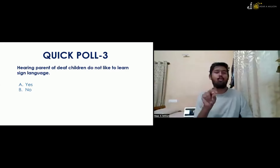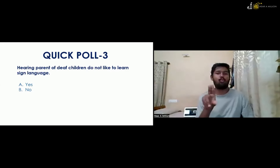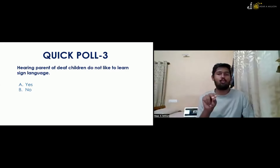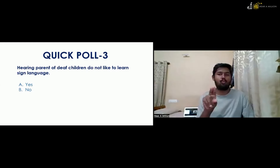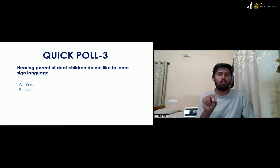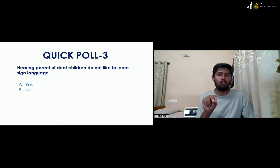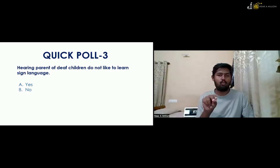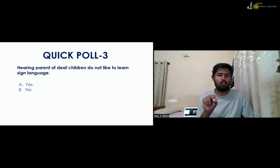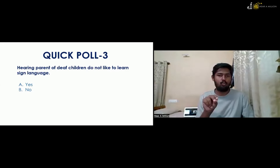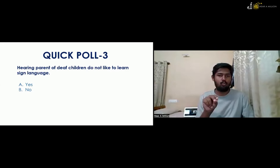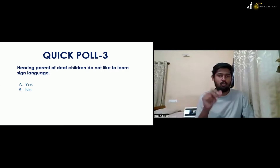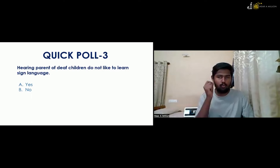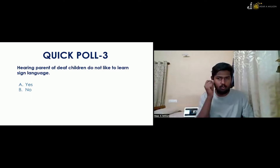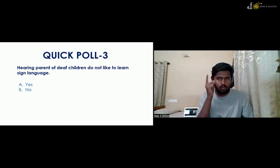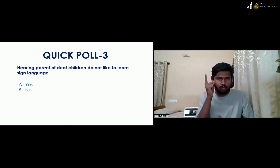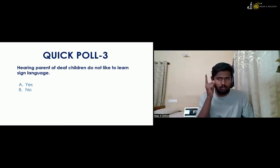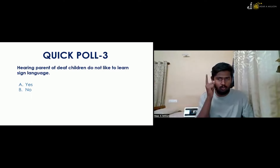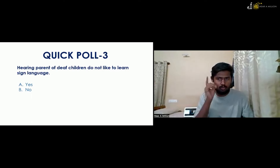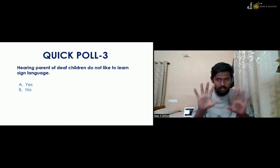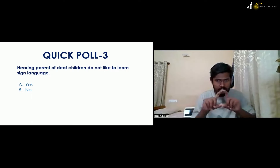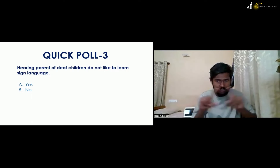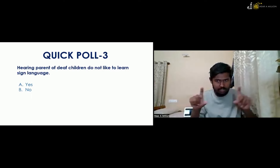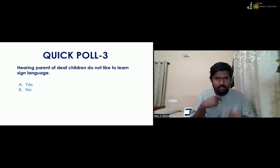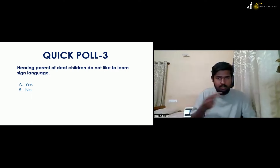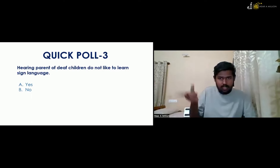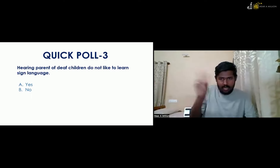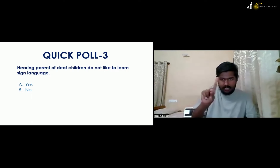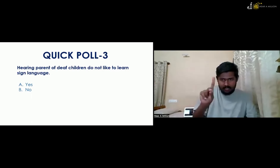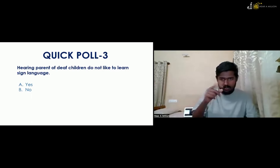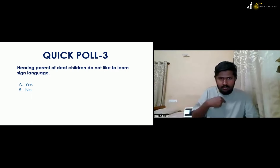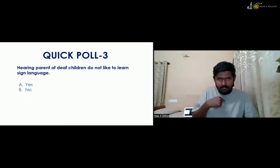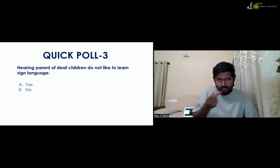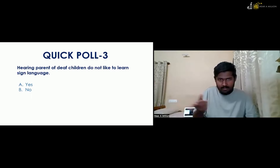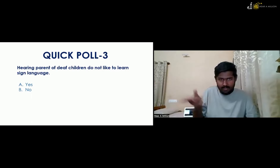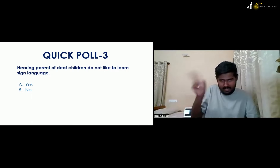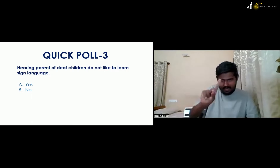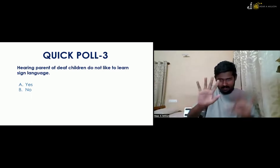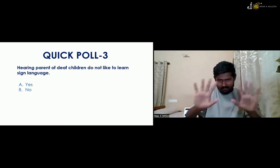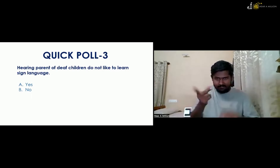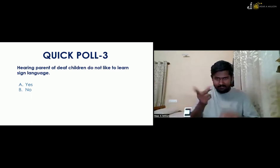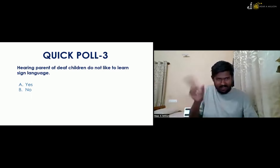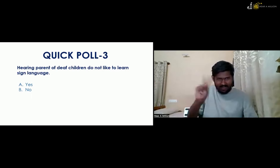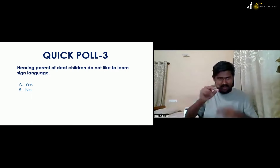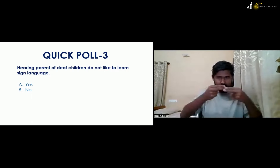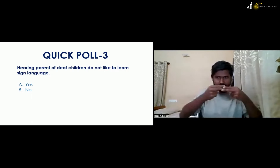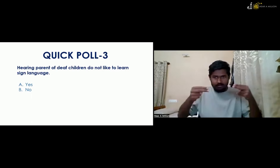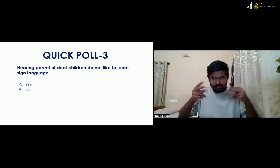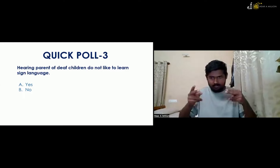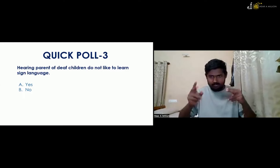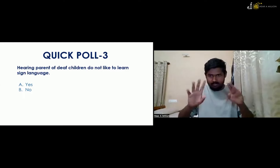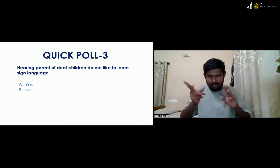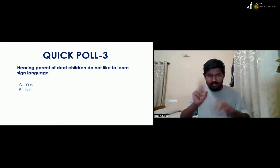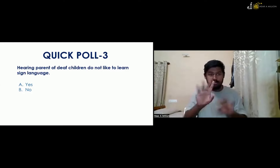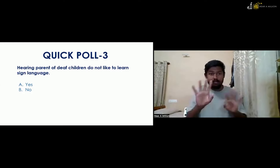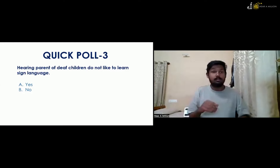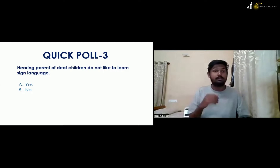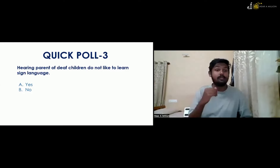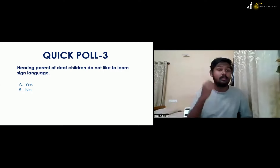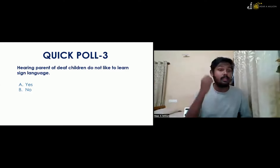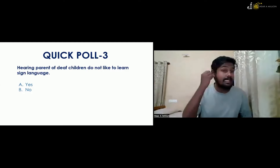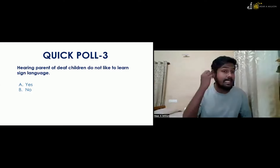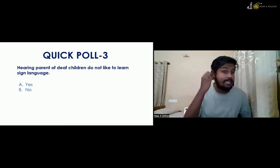think they are interested and they would like to learn the language, then you have to click on the option no. Okay, let me